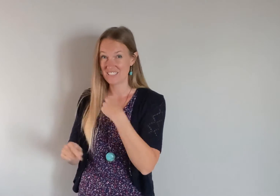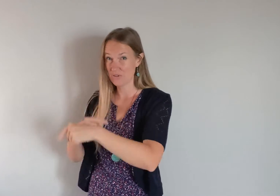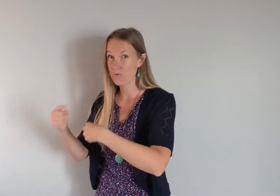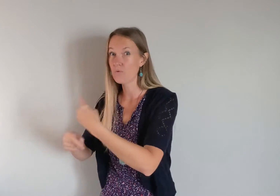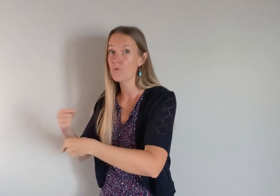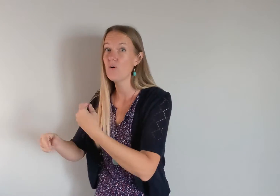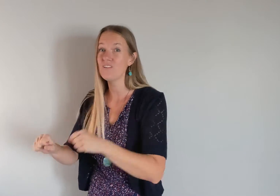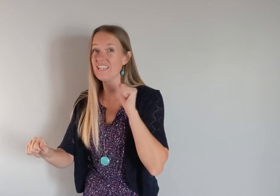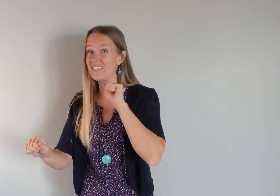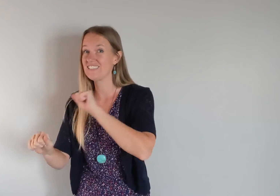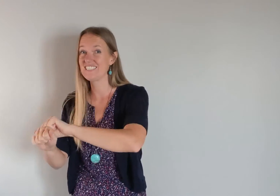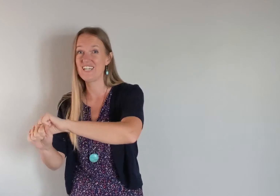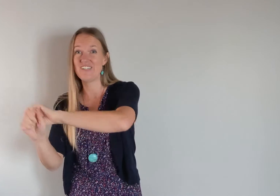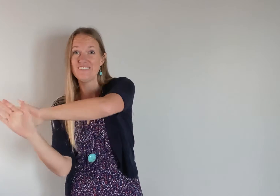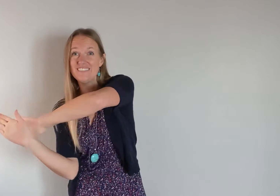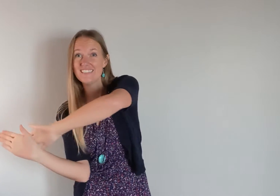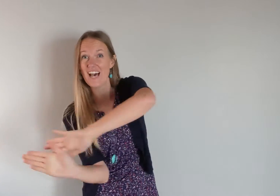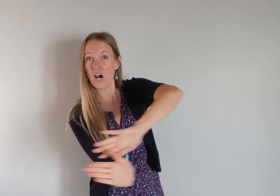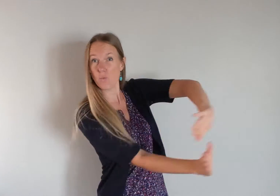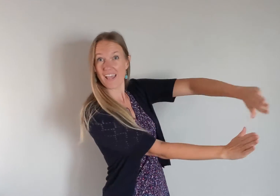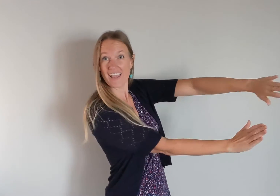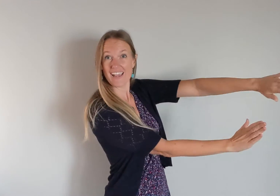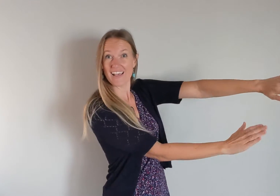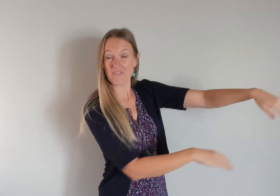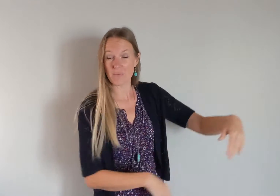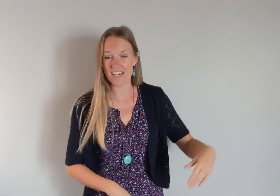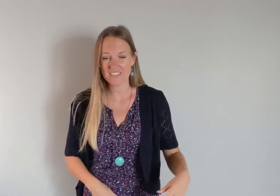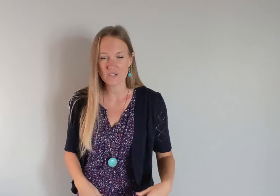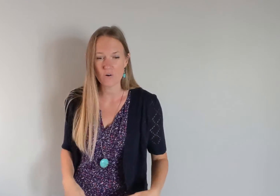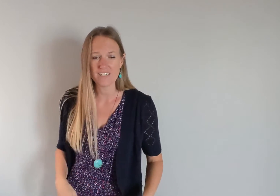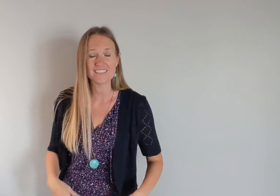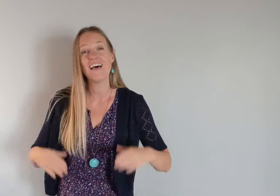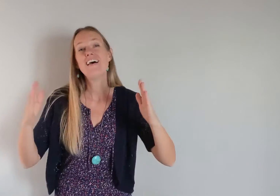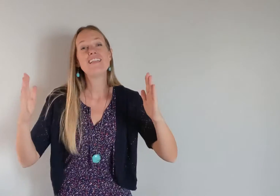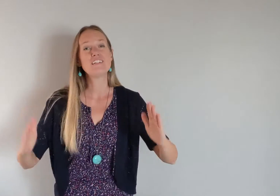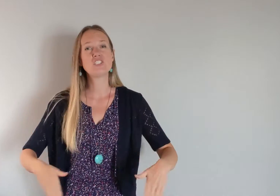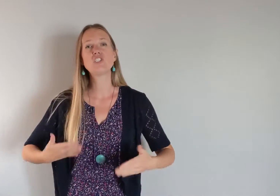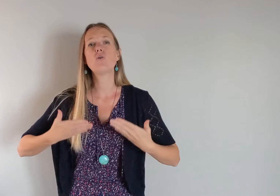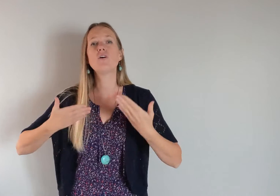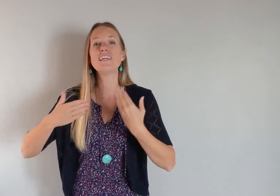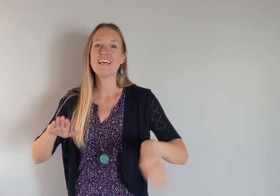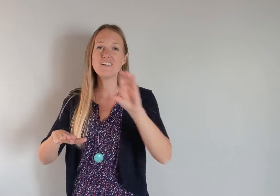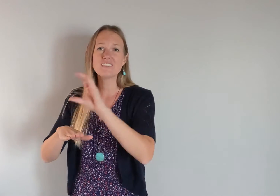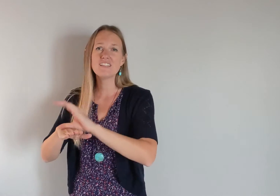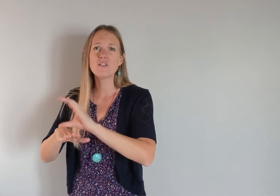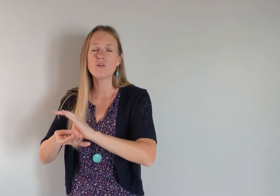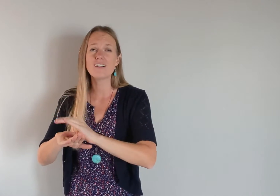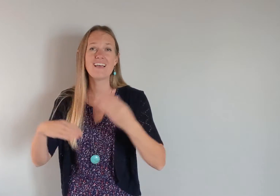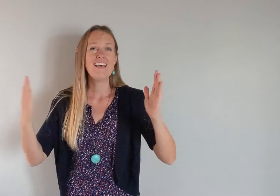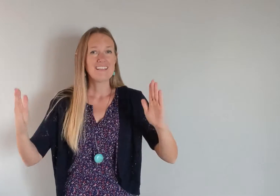still rolling stones away. And then we go back to the chorus. There's joy in the house of the Lord.